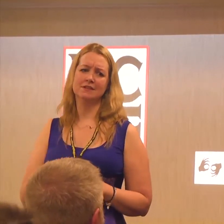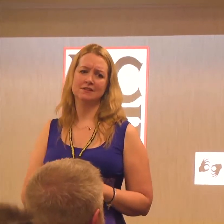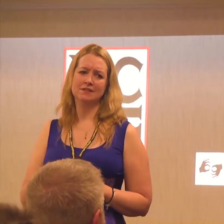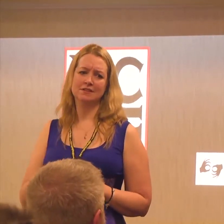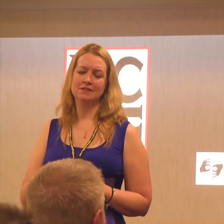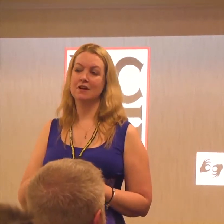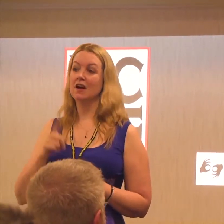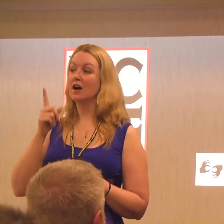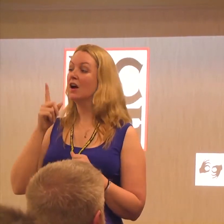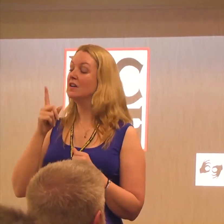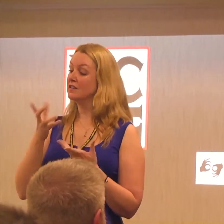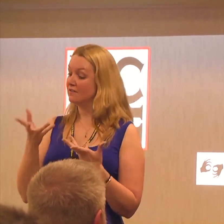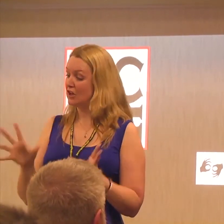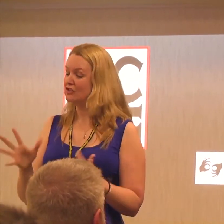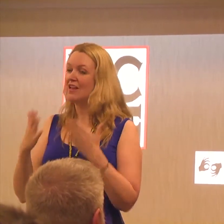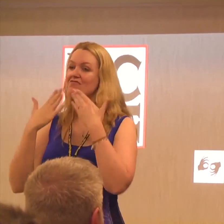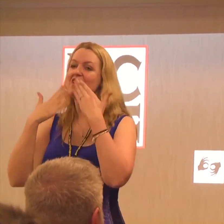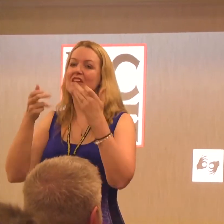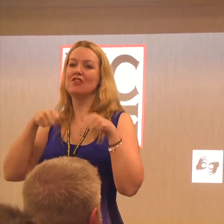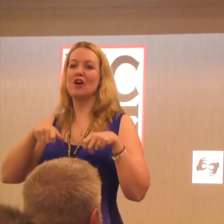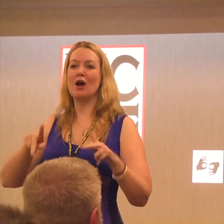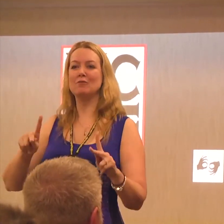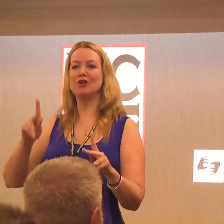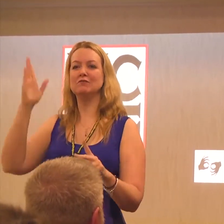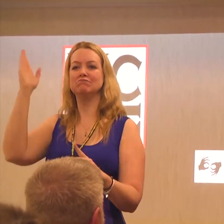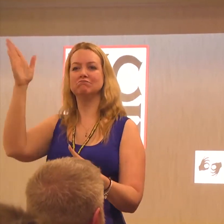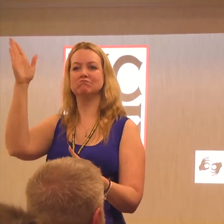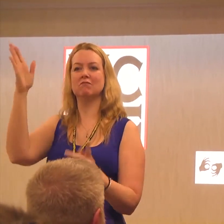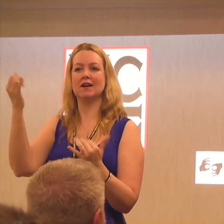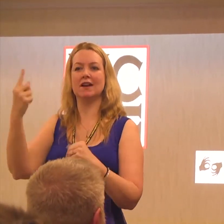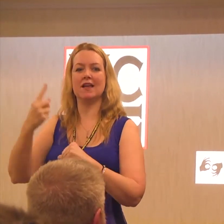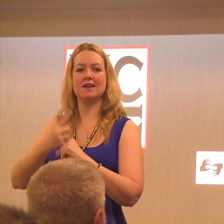In closing, I would like to say thank you for the opportunity to give this keynote.